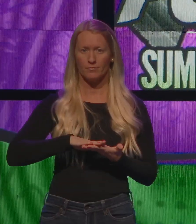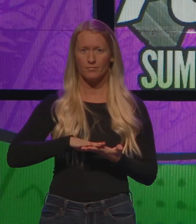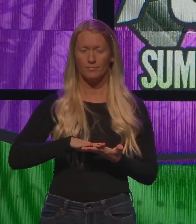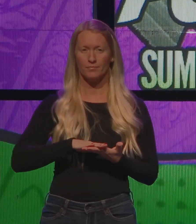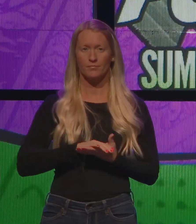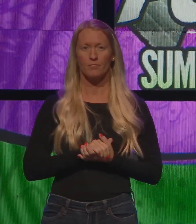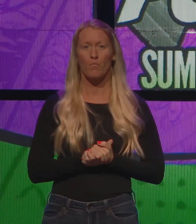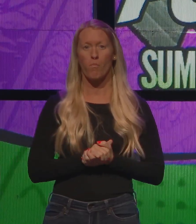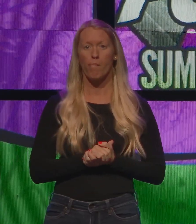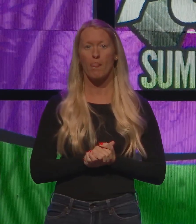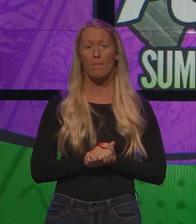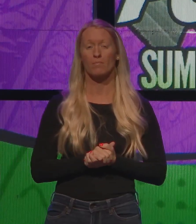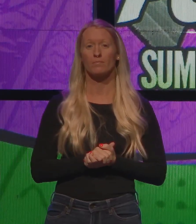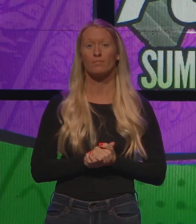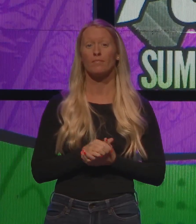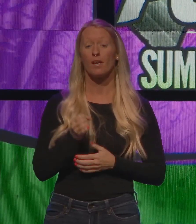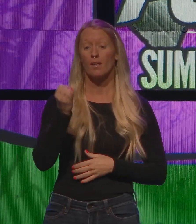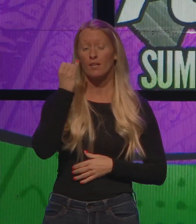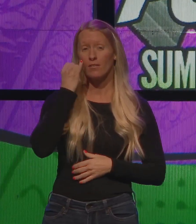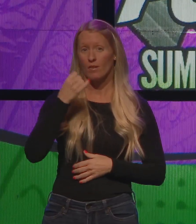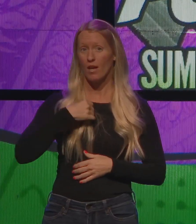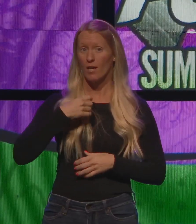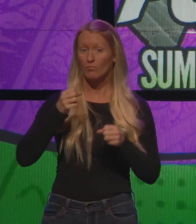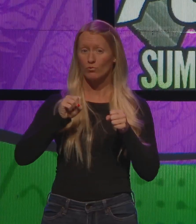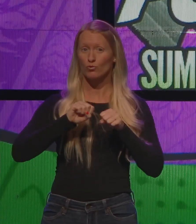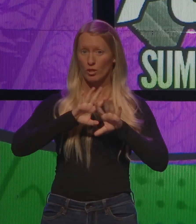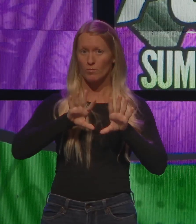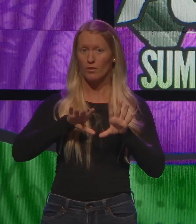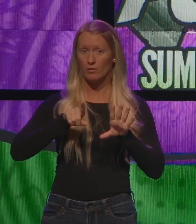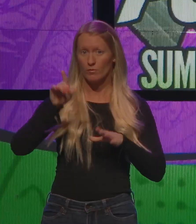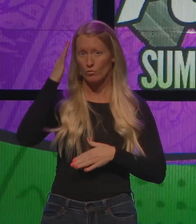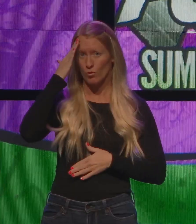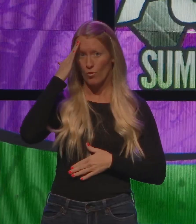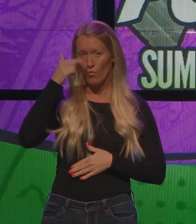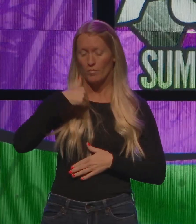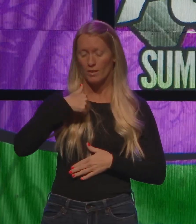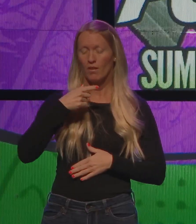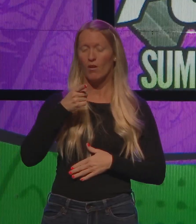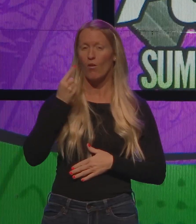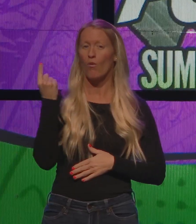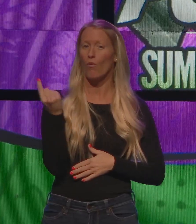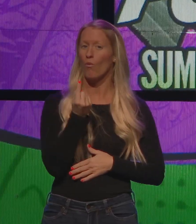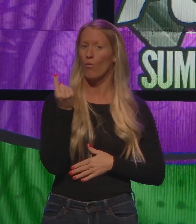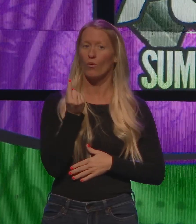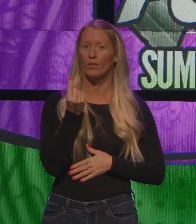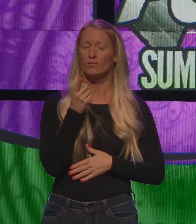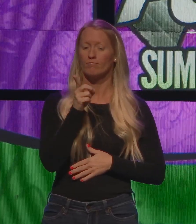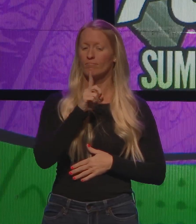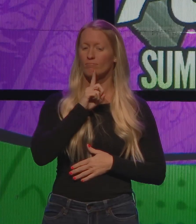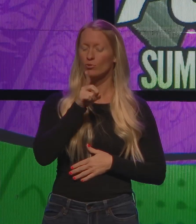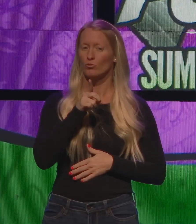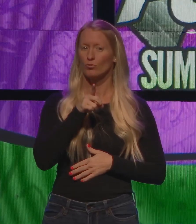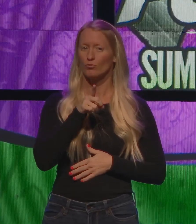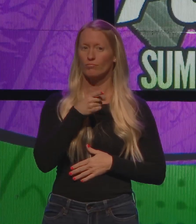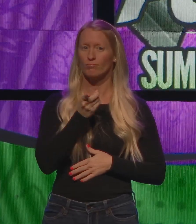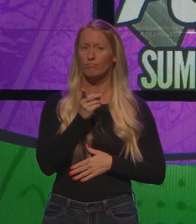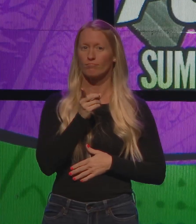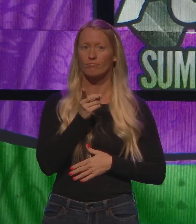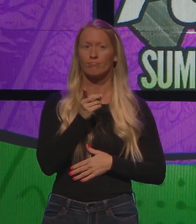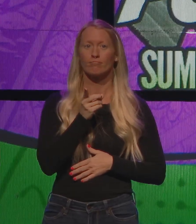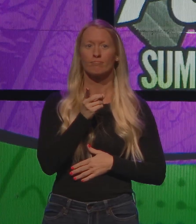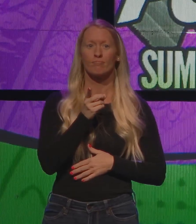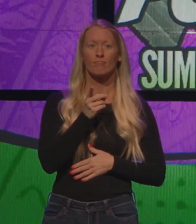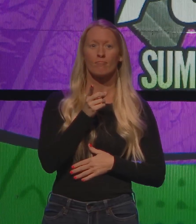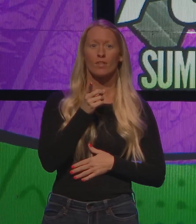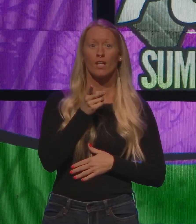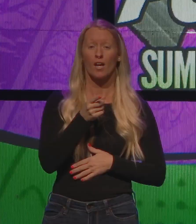And if I'm being transparent, which you know me, I always will be, I honestly think that that is one of the most damaging